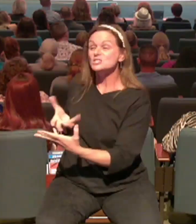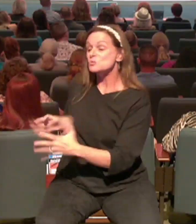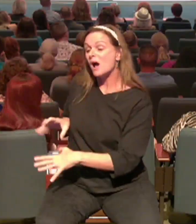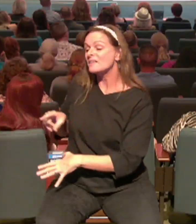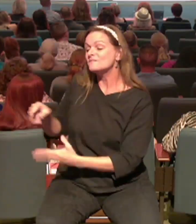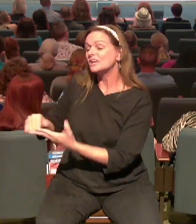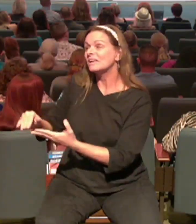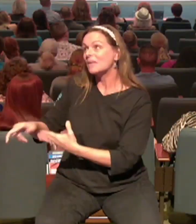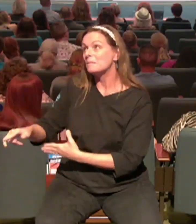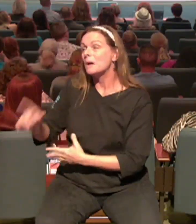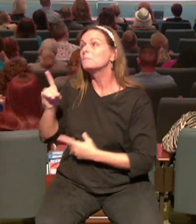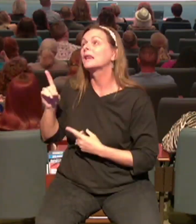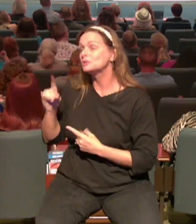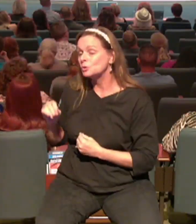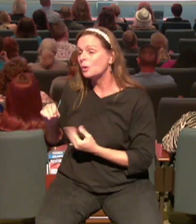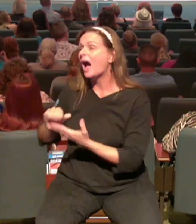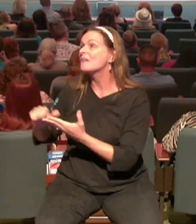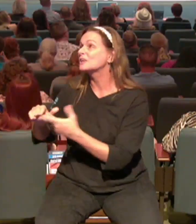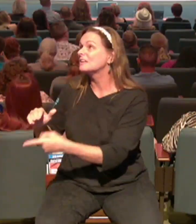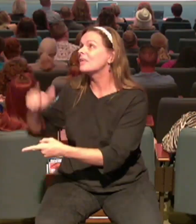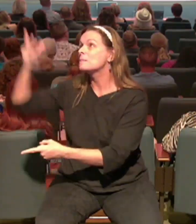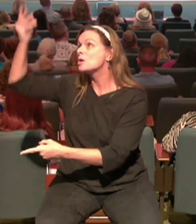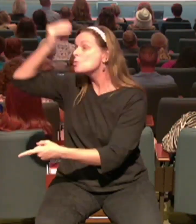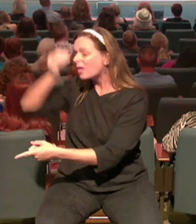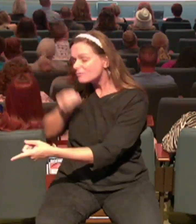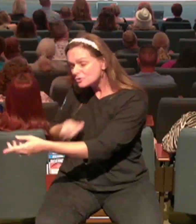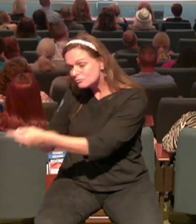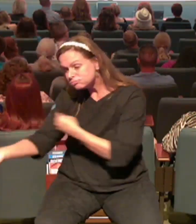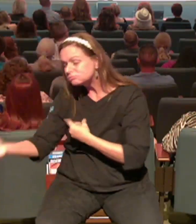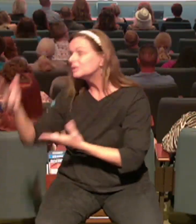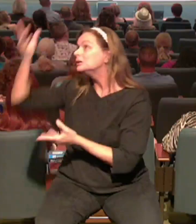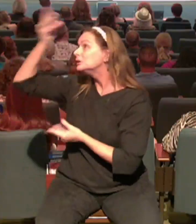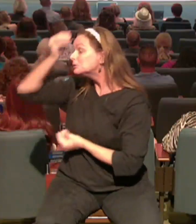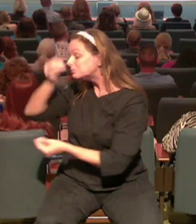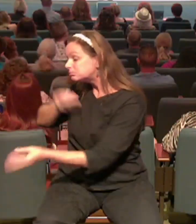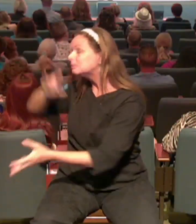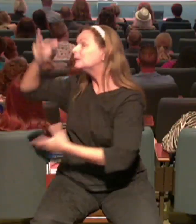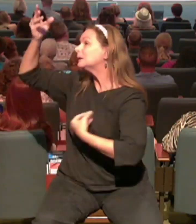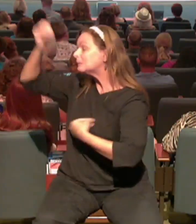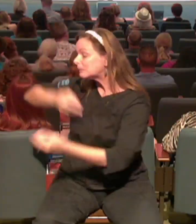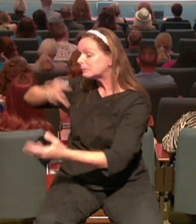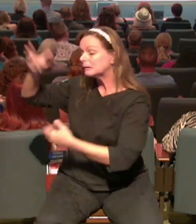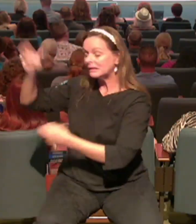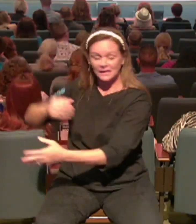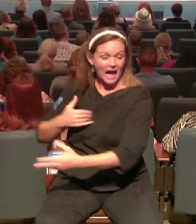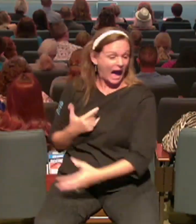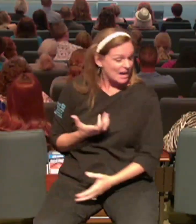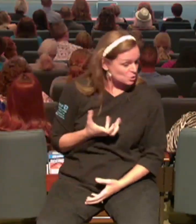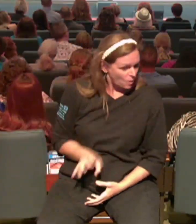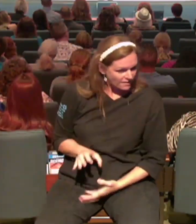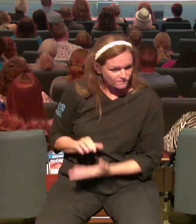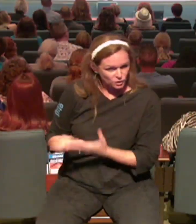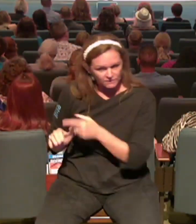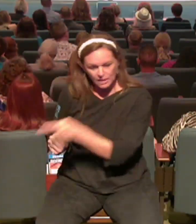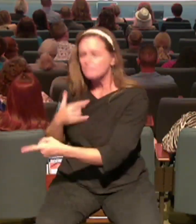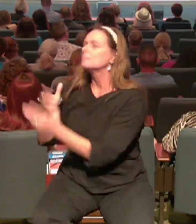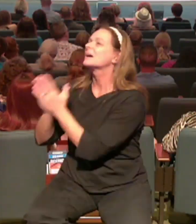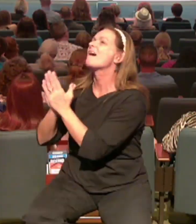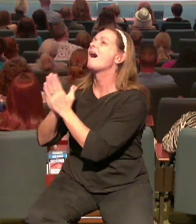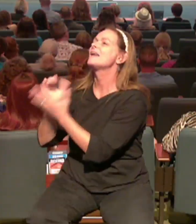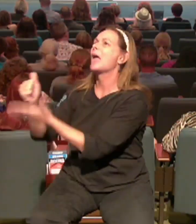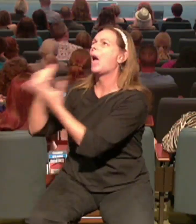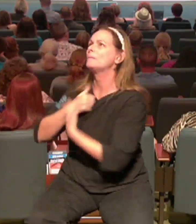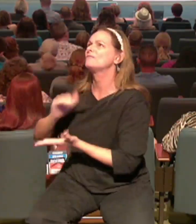is just gonna have to flow through me to them, Father. It's gonna have to be supernatural because I can't do it in the natural. And do you know he'll do that? If you